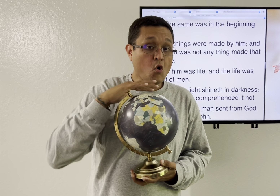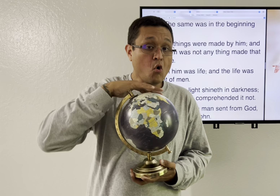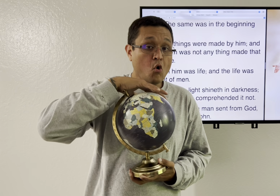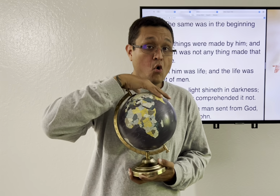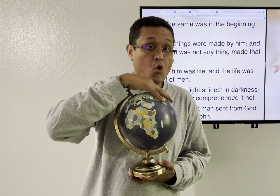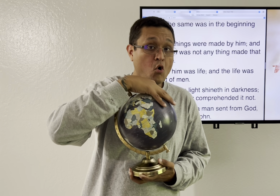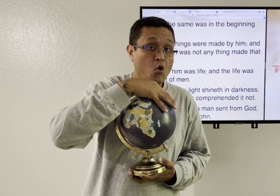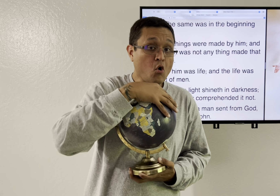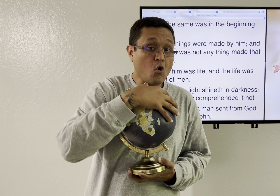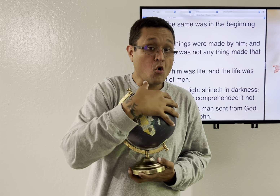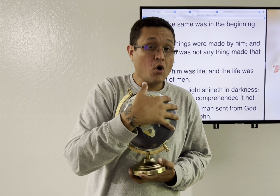So all